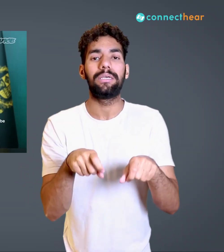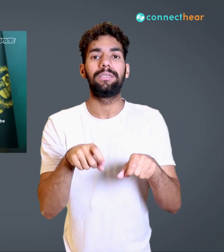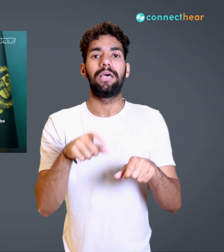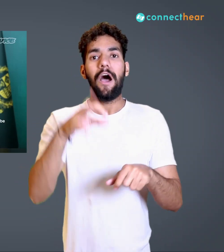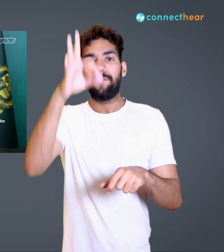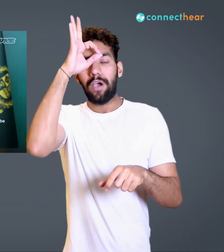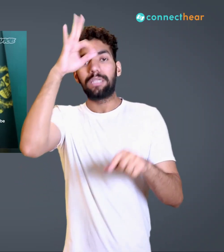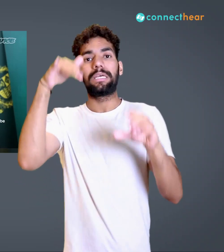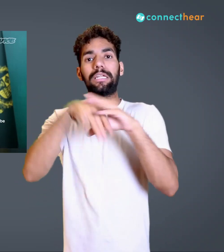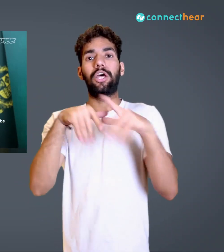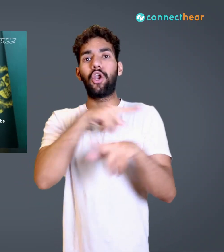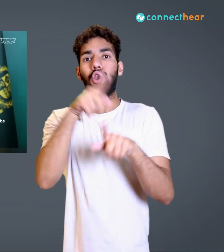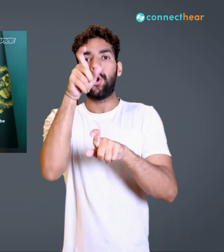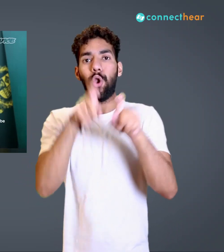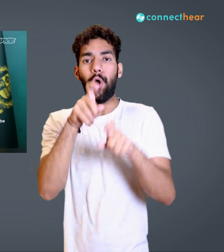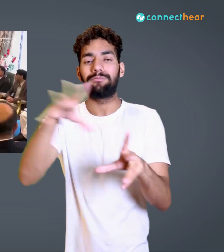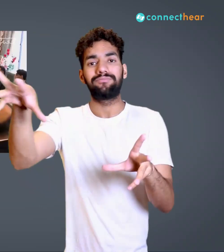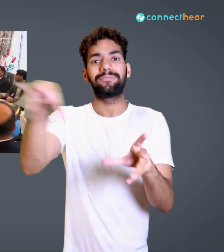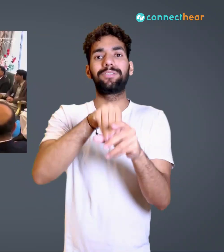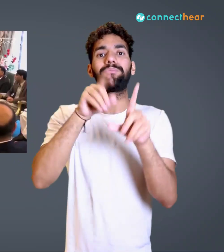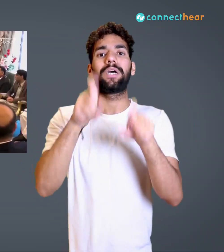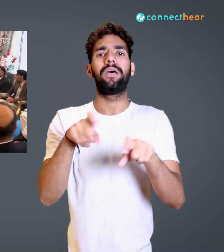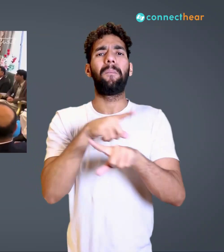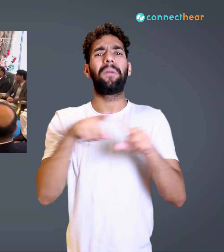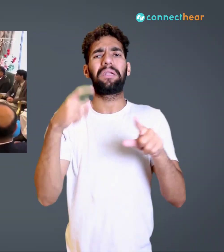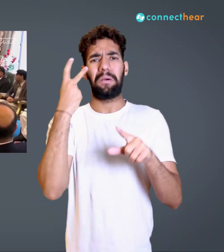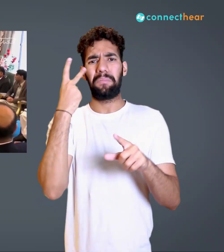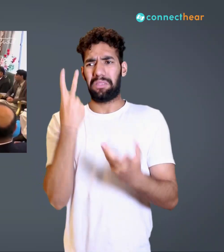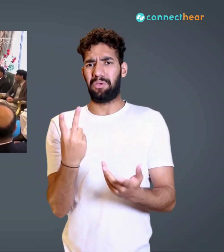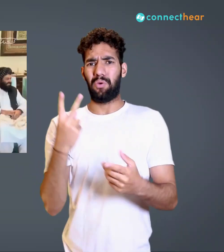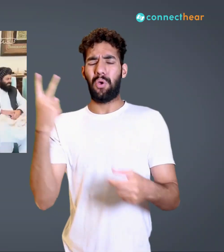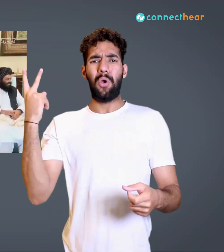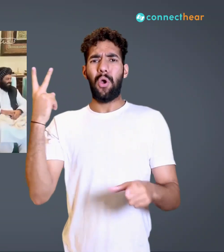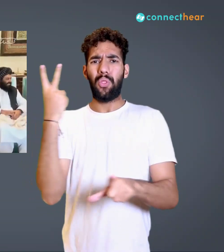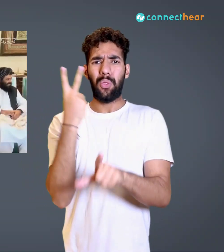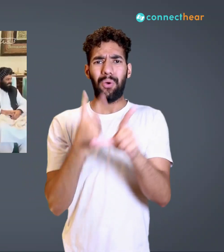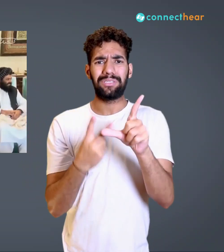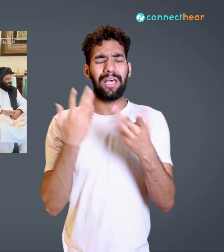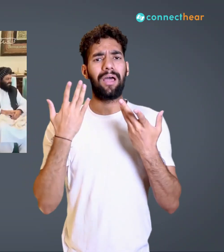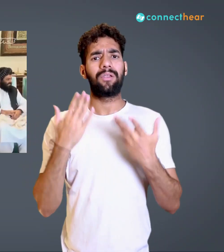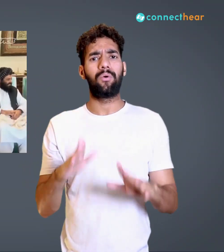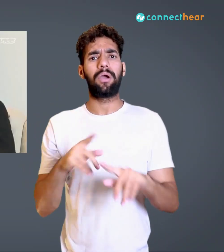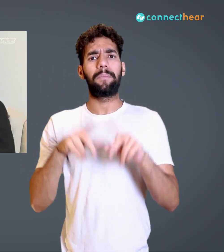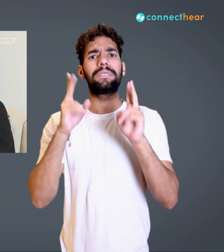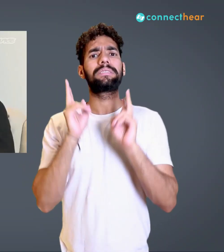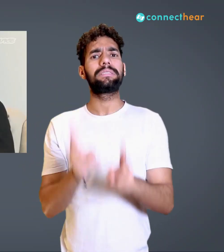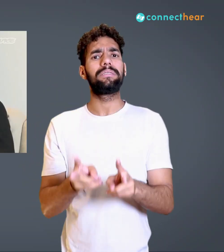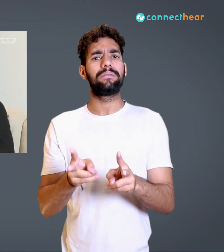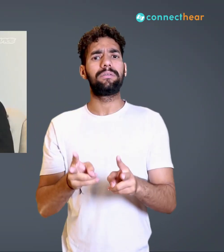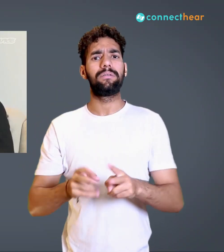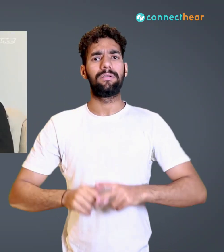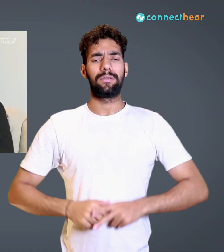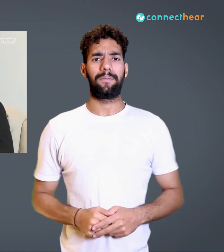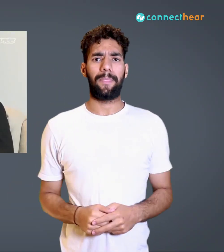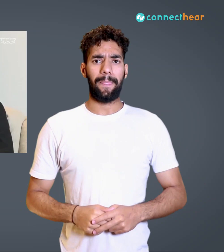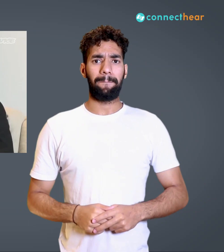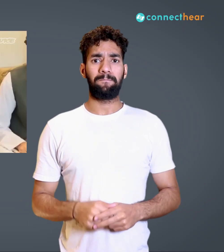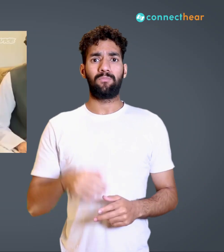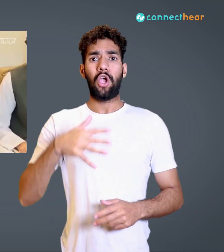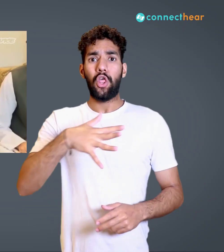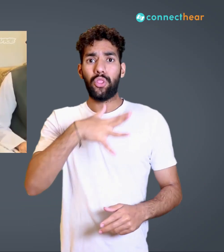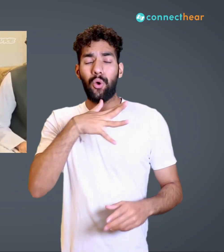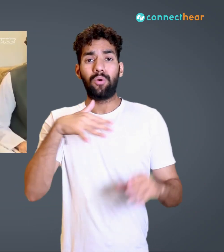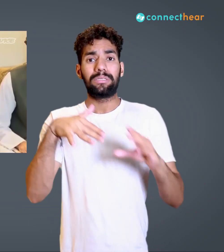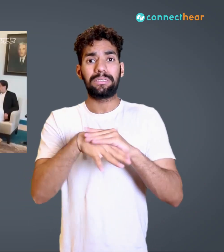for the sake of the people of Afghanistan. Nicknamed Taliban Khan, he's known for his softer approach to the group. When